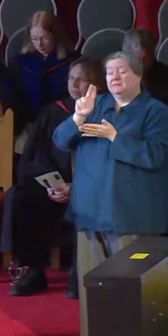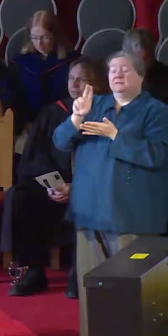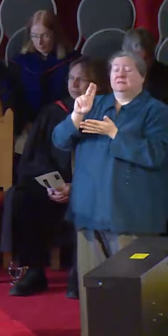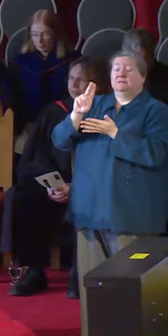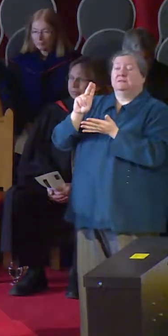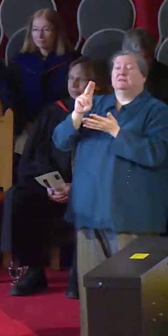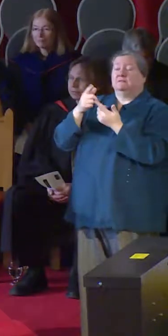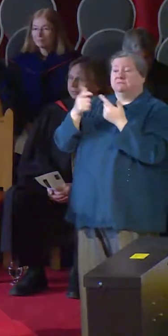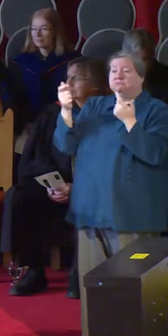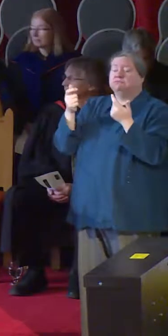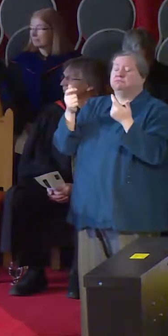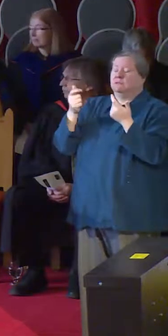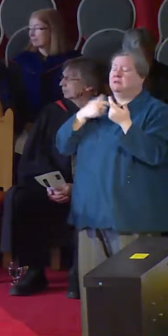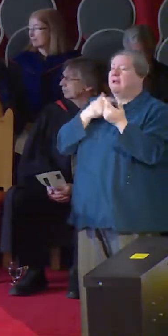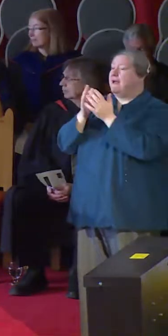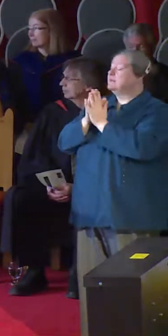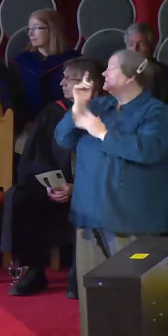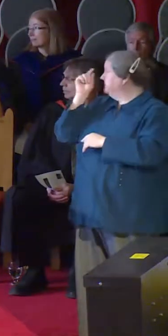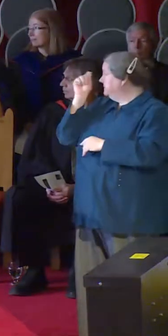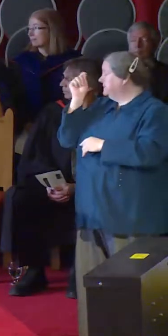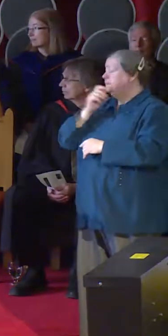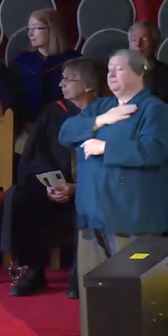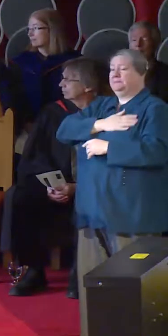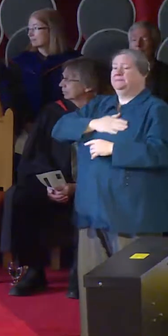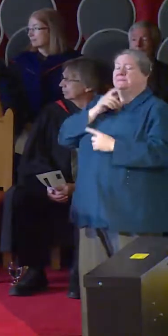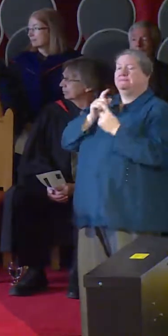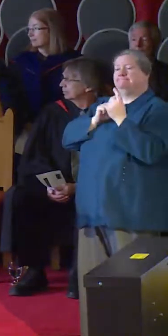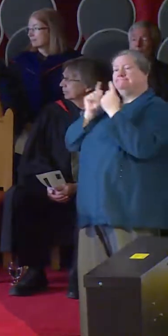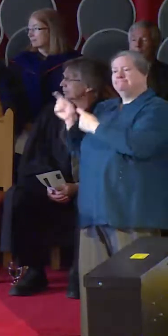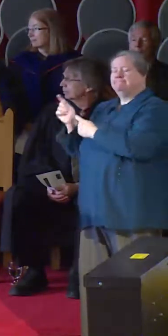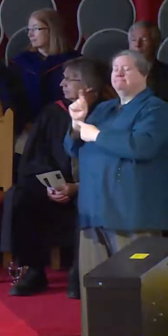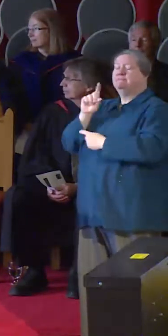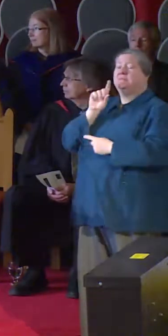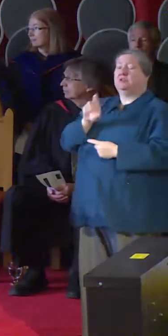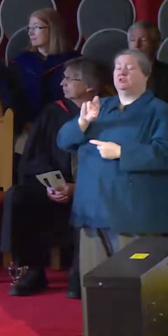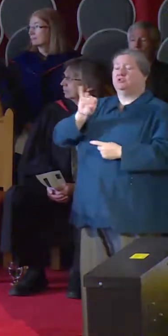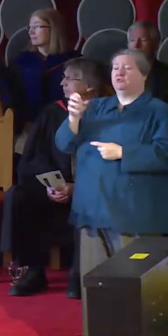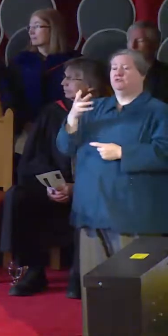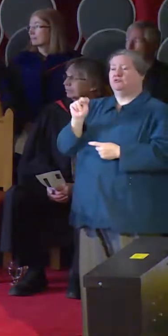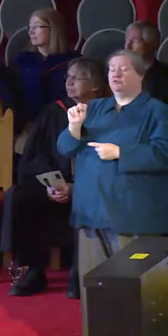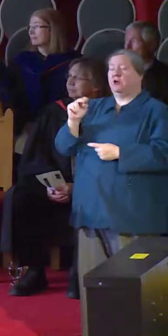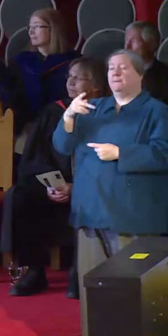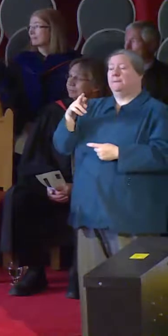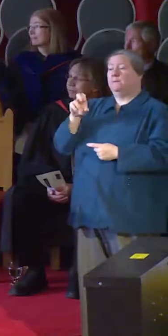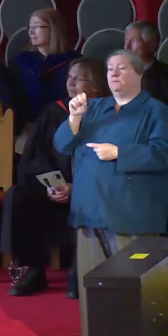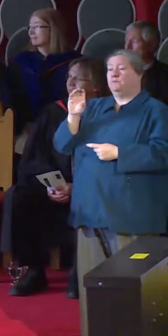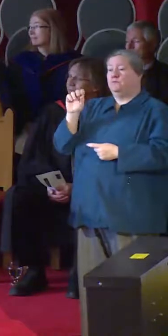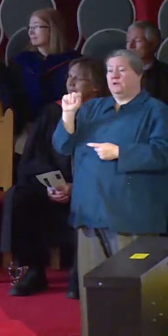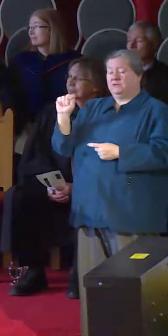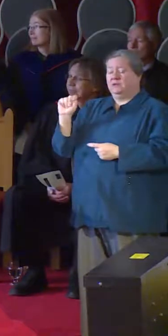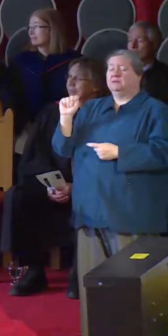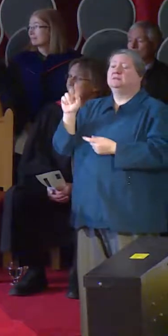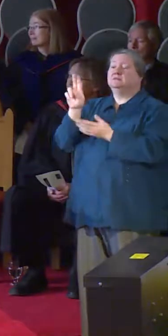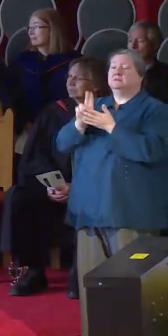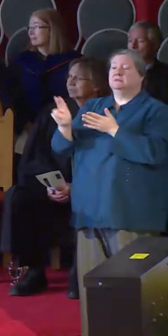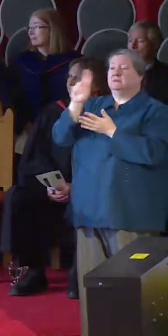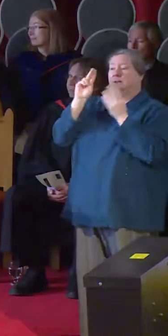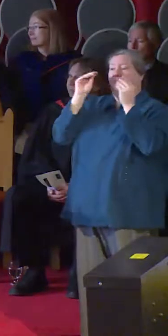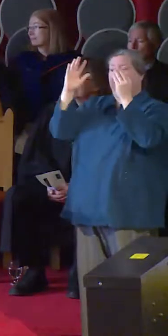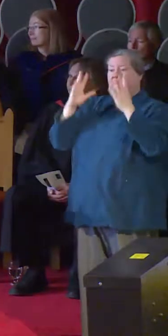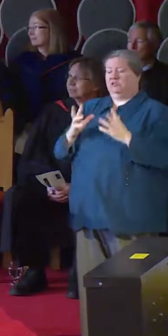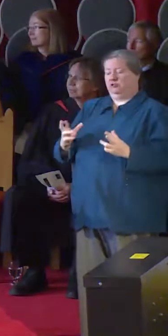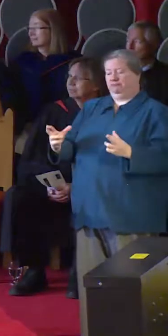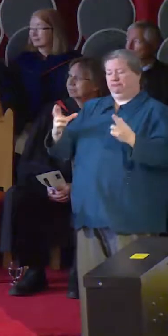Mr. Chancellor, to confer upon Dr. John Prescott the distinction of University Professor